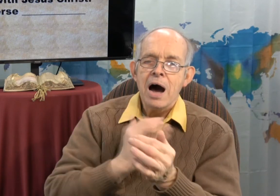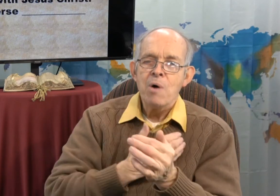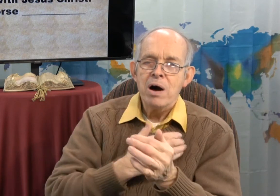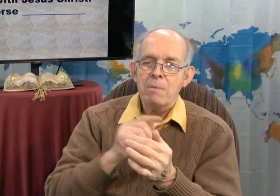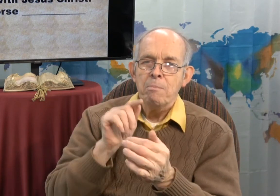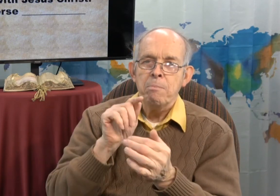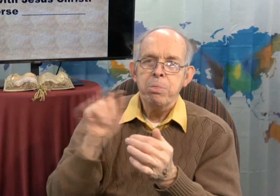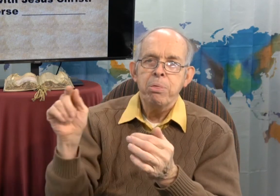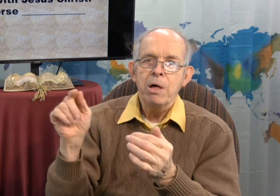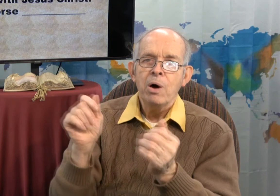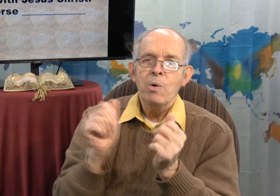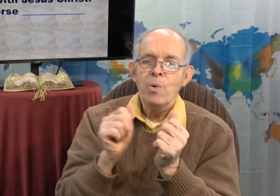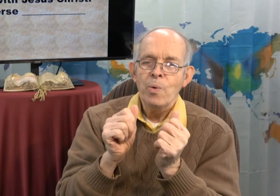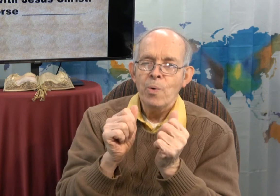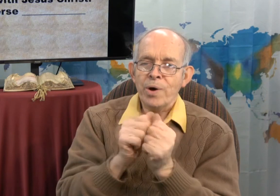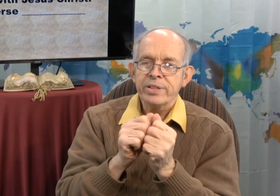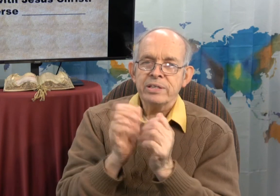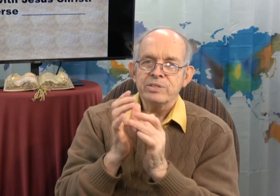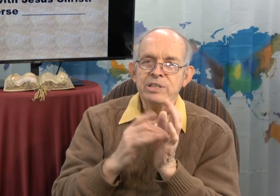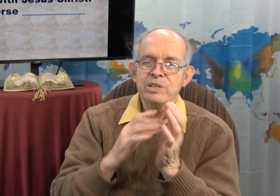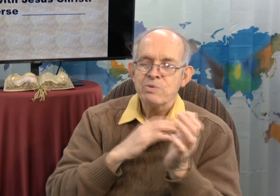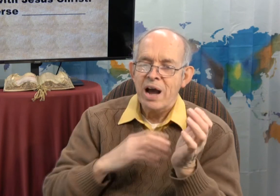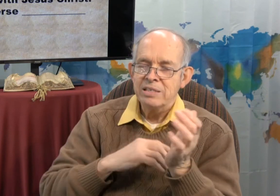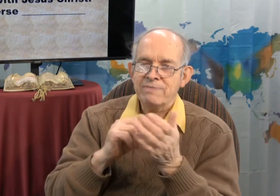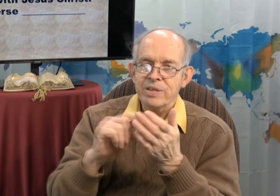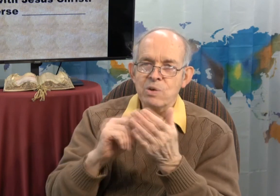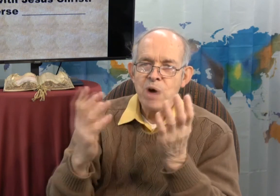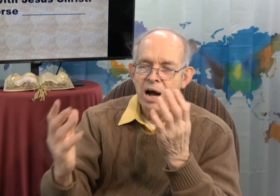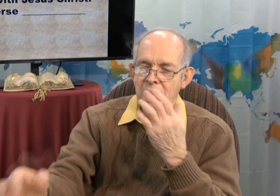our with Jesus Christ, faith by.